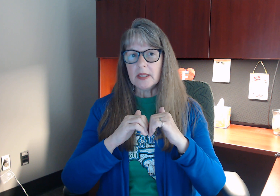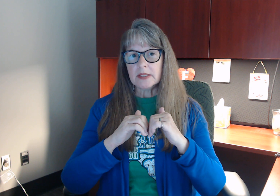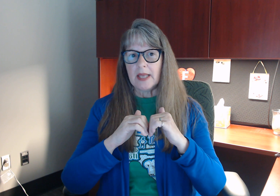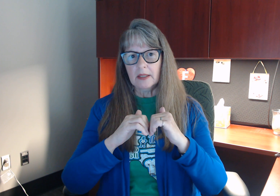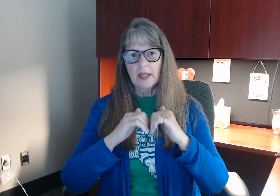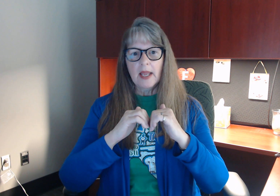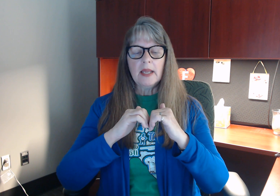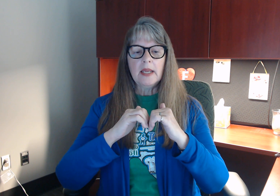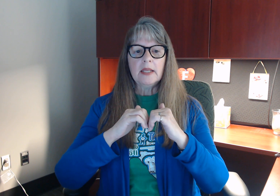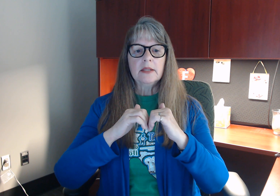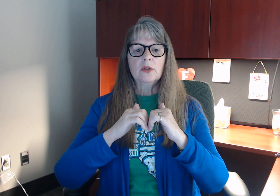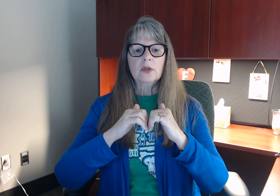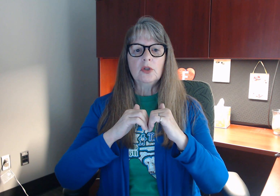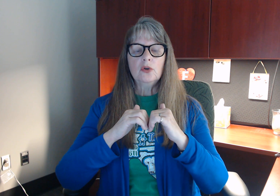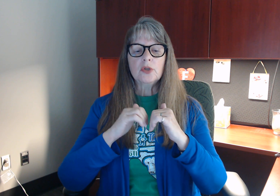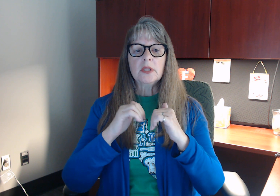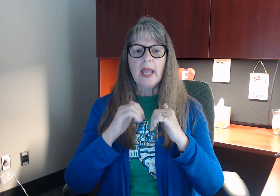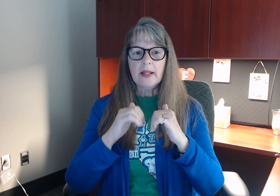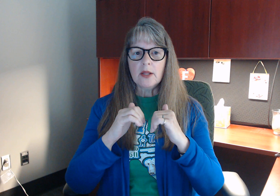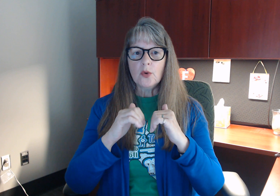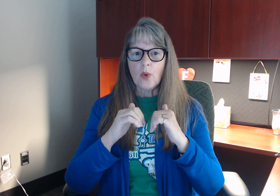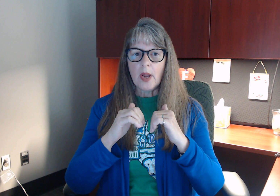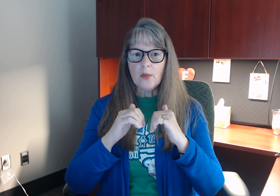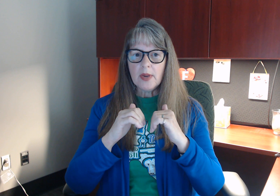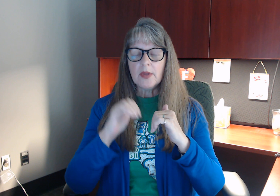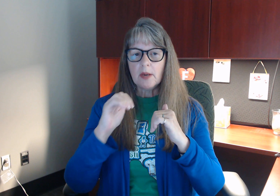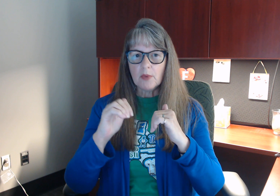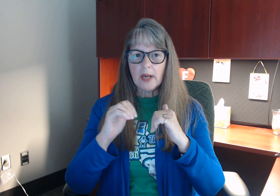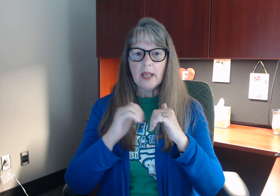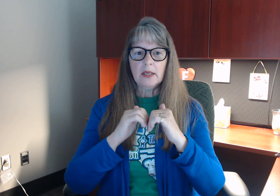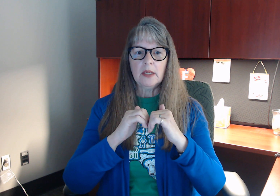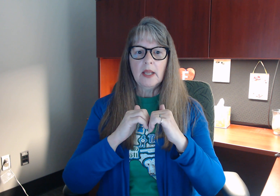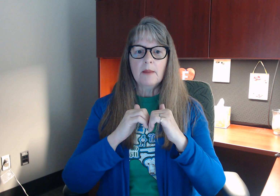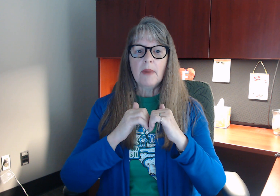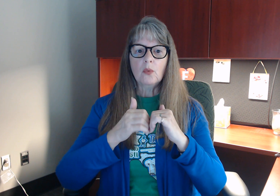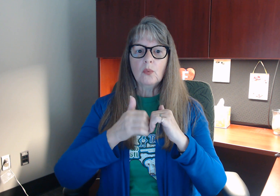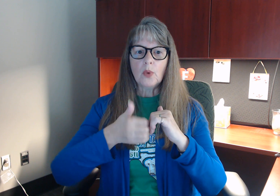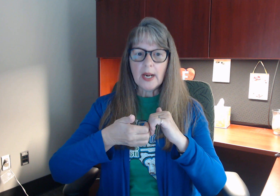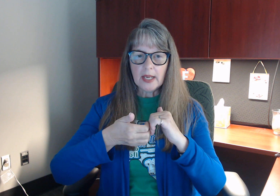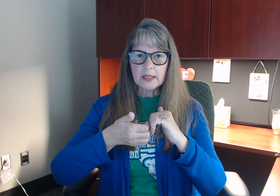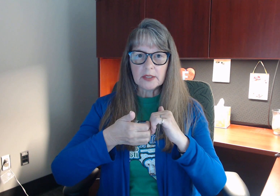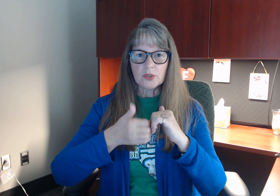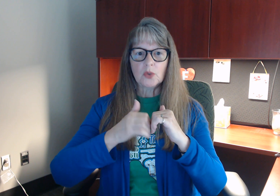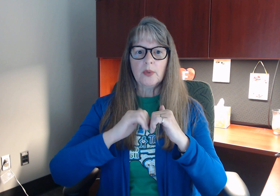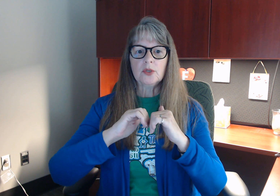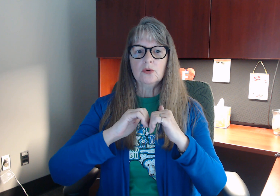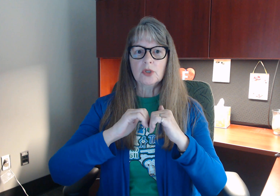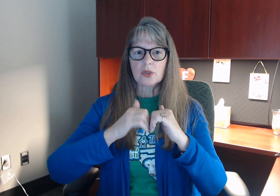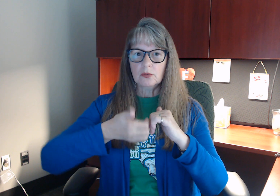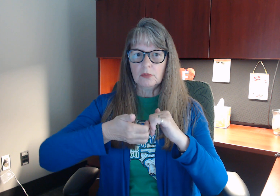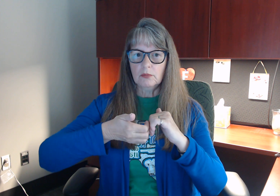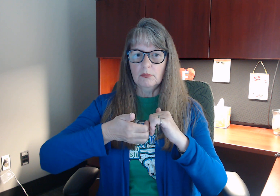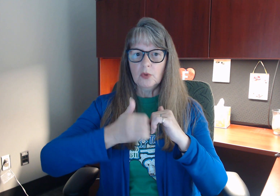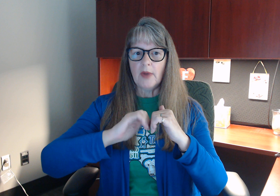that. Usually the hand that you write with, and I'm right-handed, my right hand is going to just move out